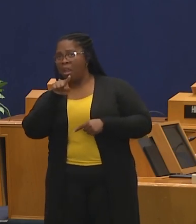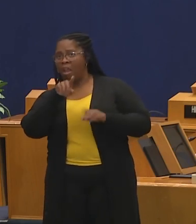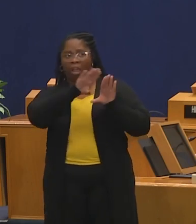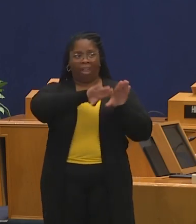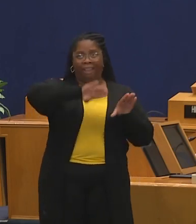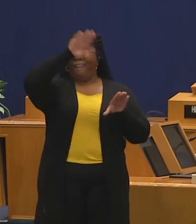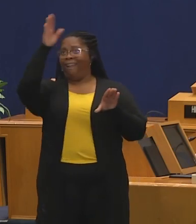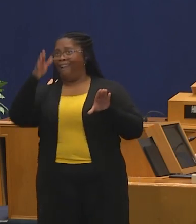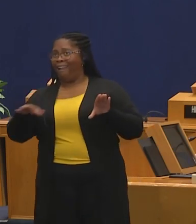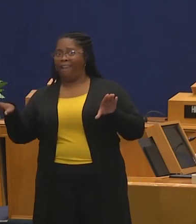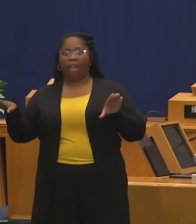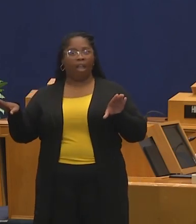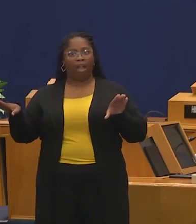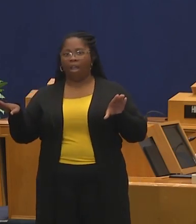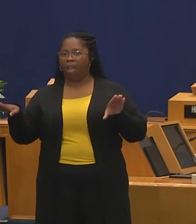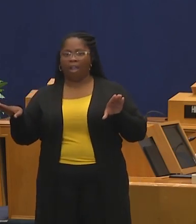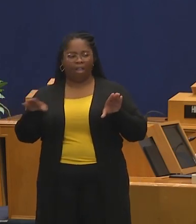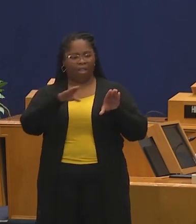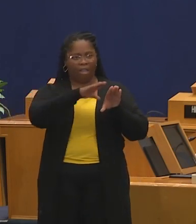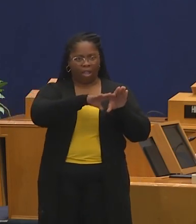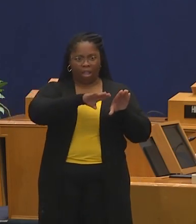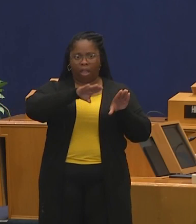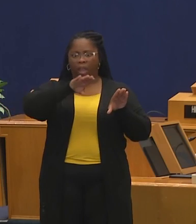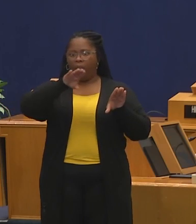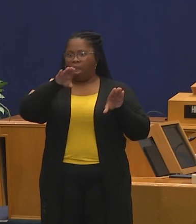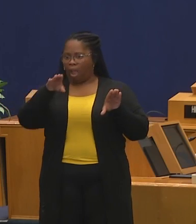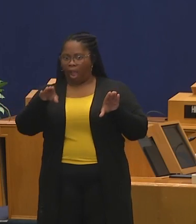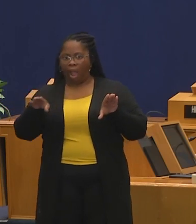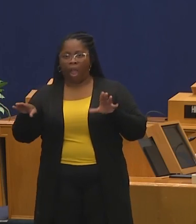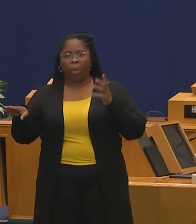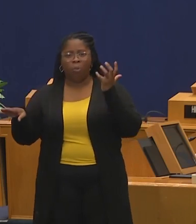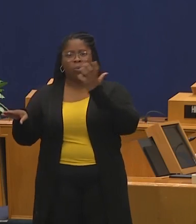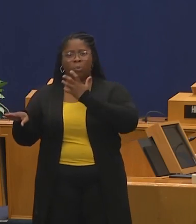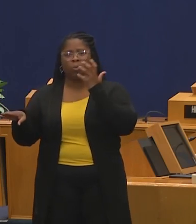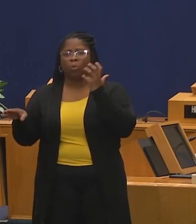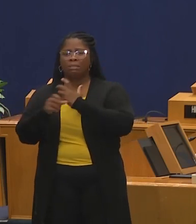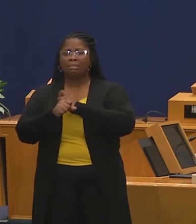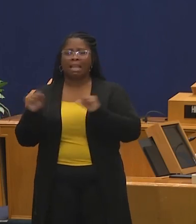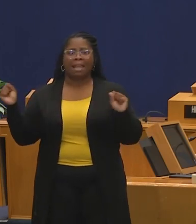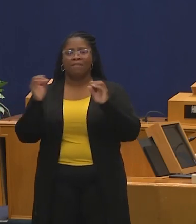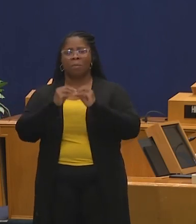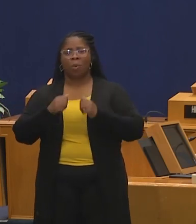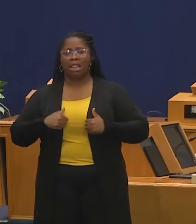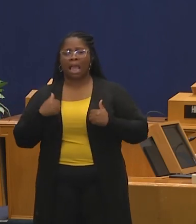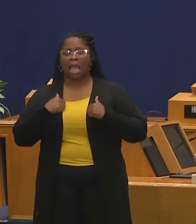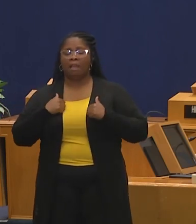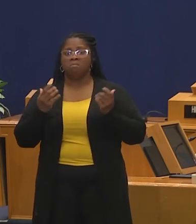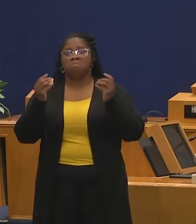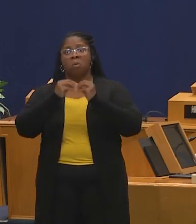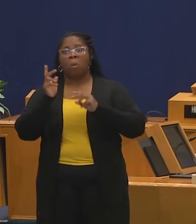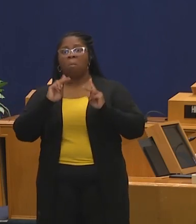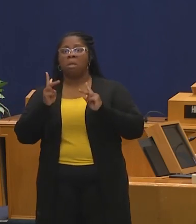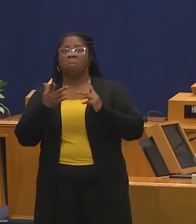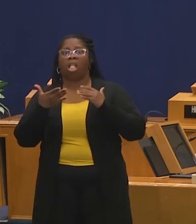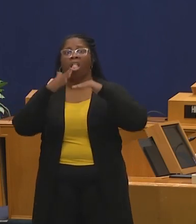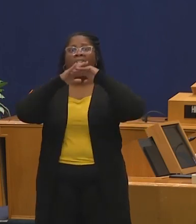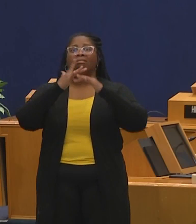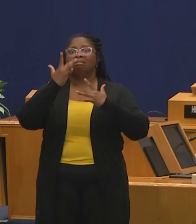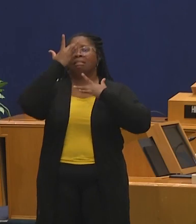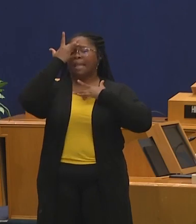of the curve in a way that's actually saving lives and allowing us to have a chance at making sure